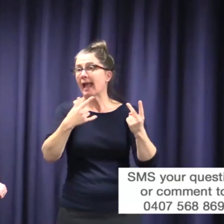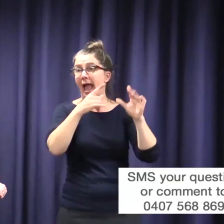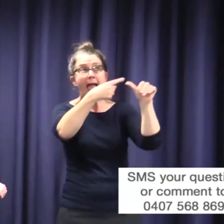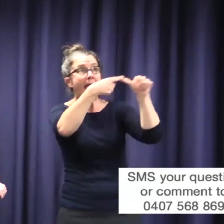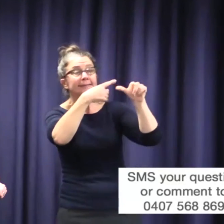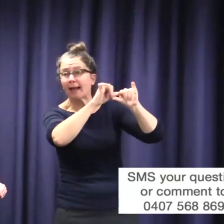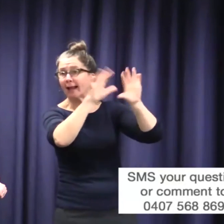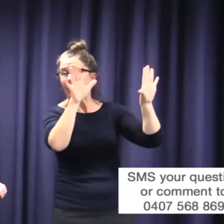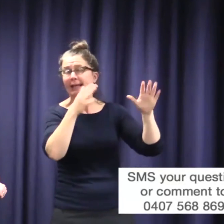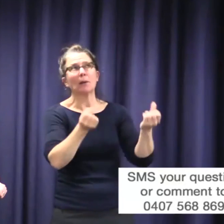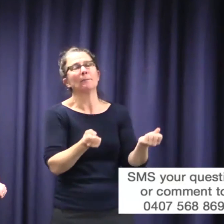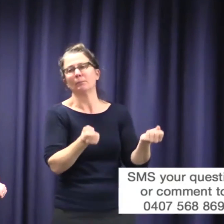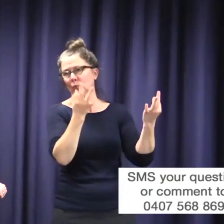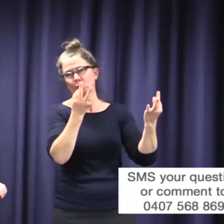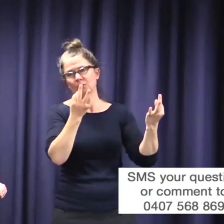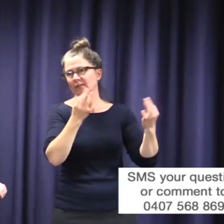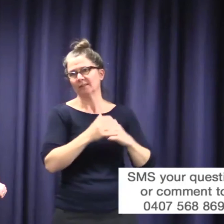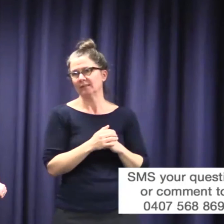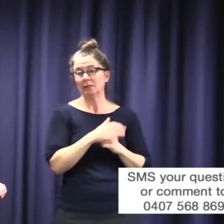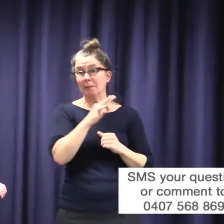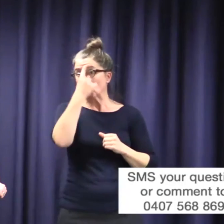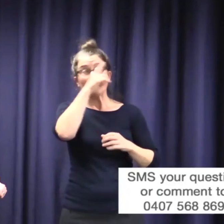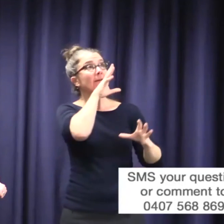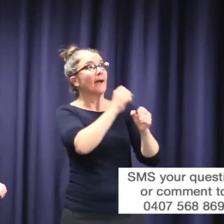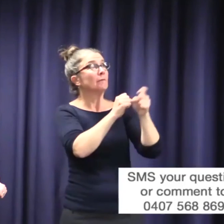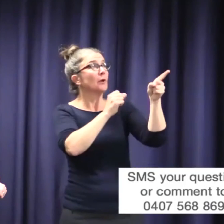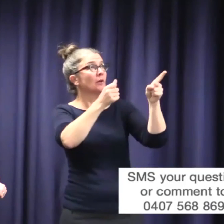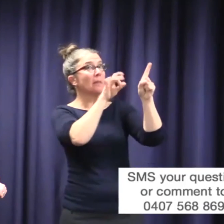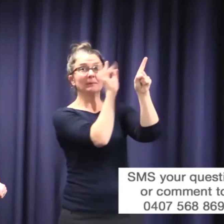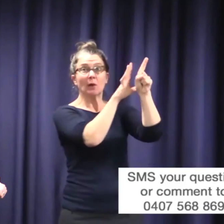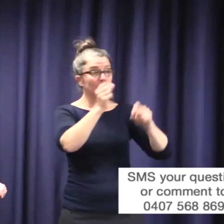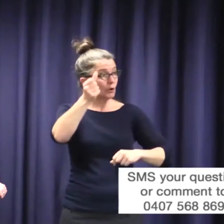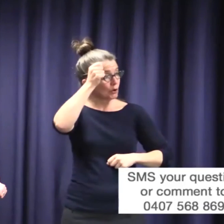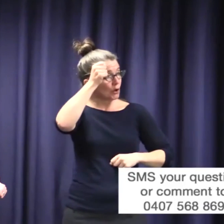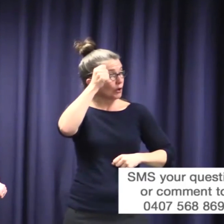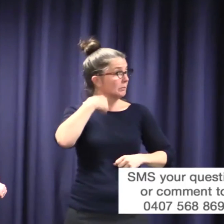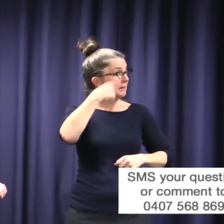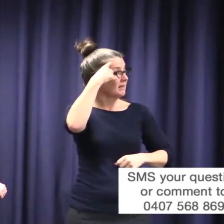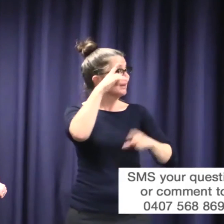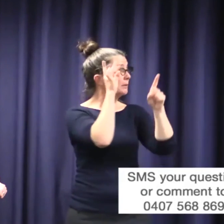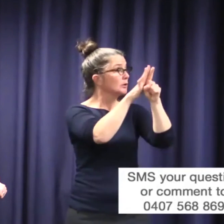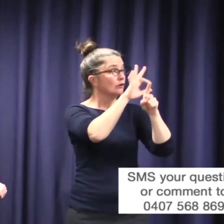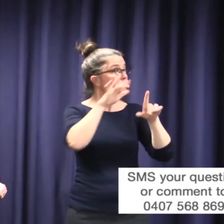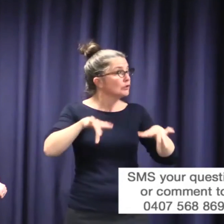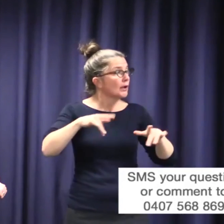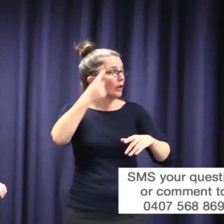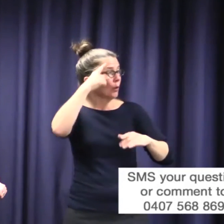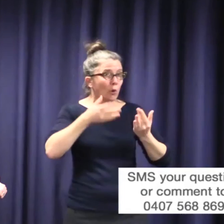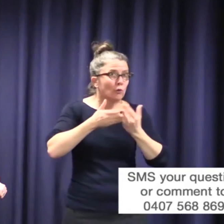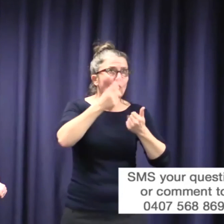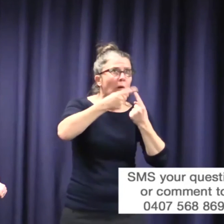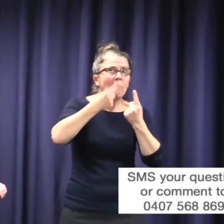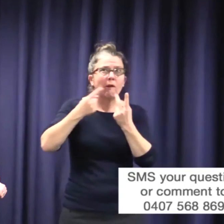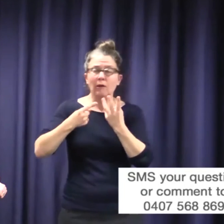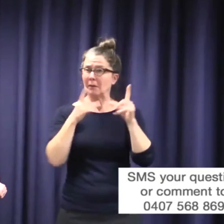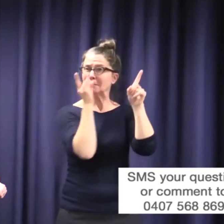answers about that at this stage. And I don't think the government knows. I don't think they've really thought that far ahead or been able to make